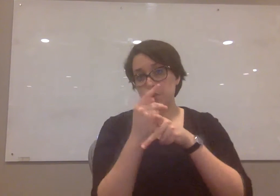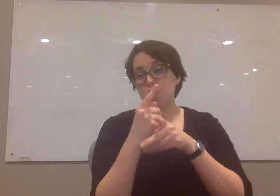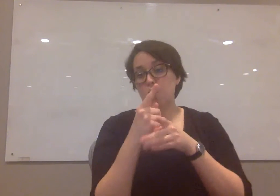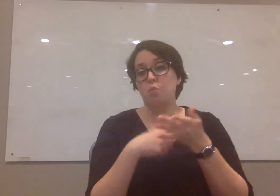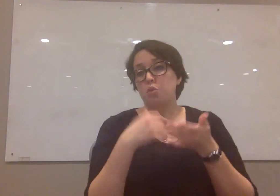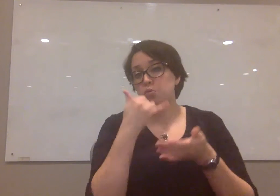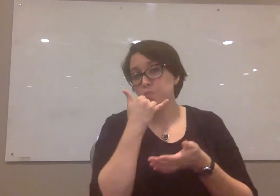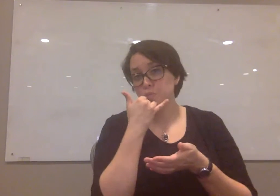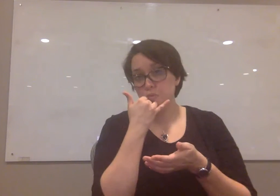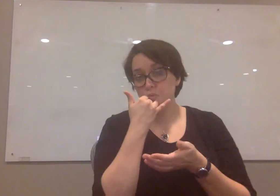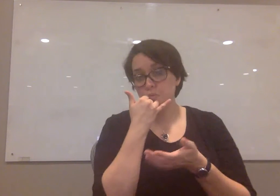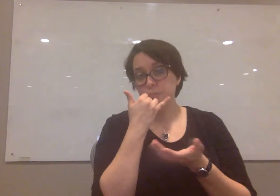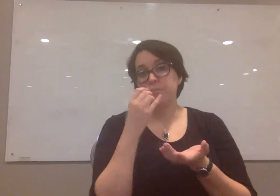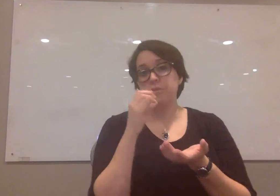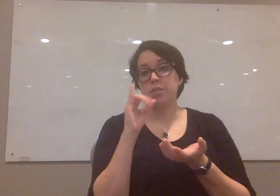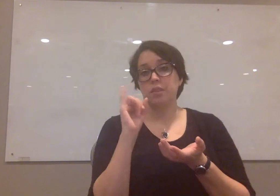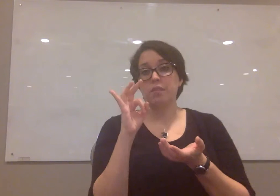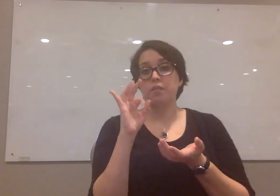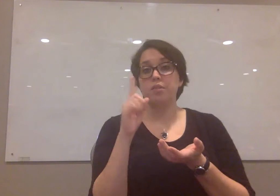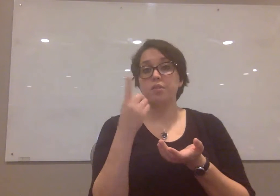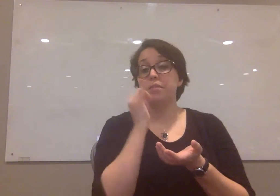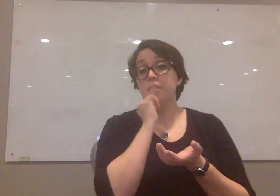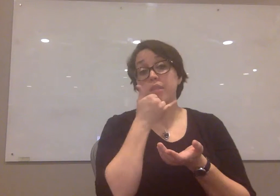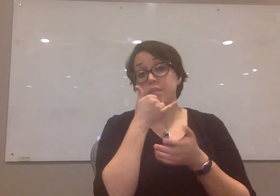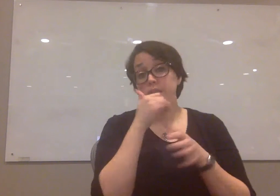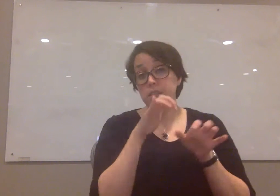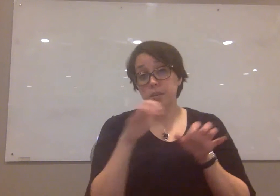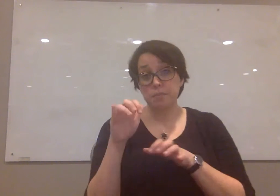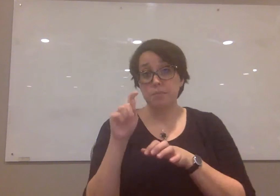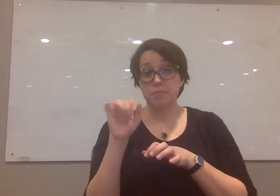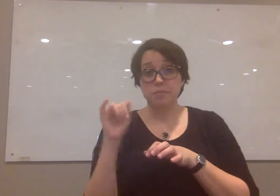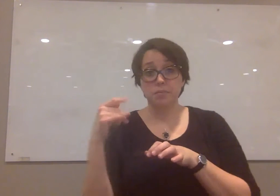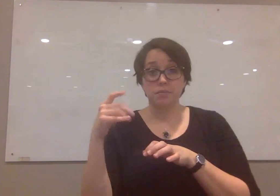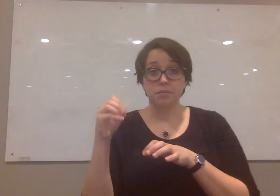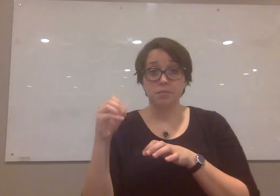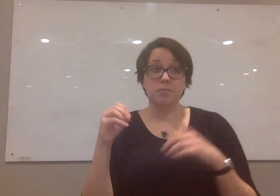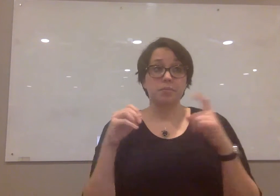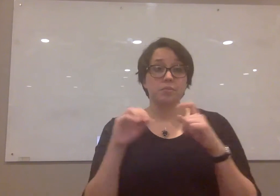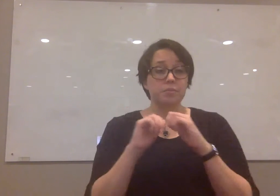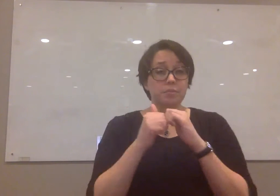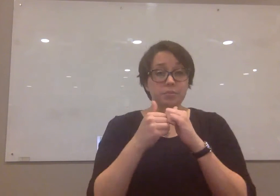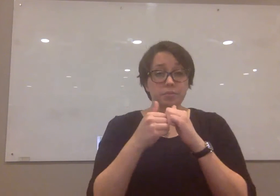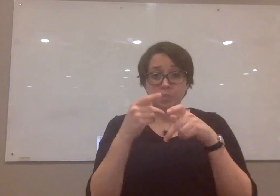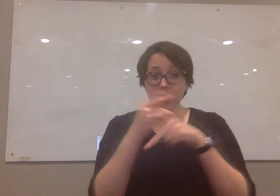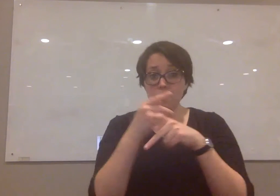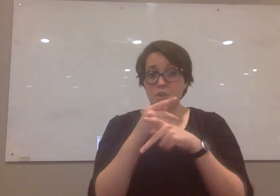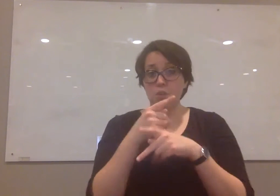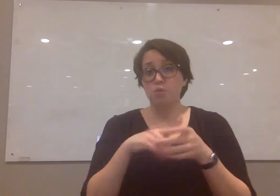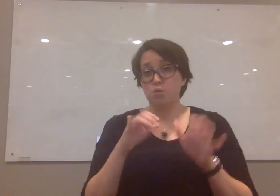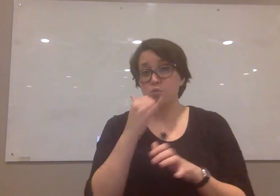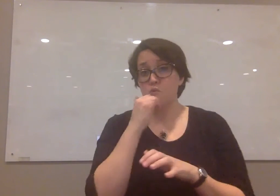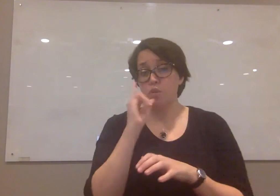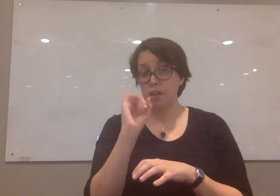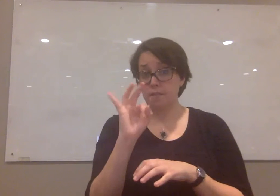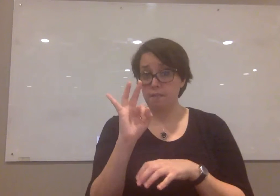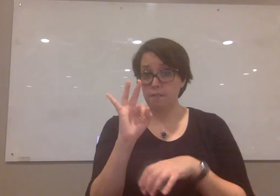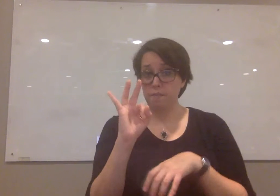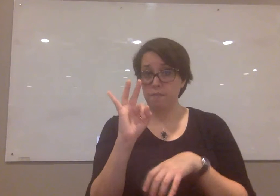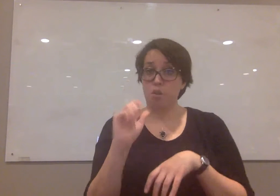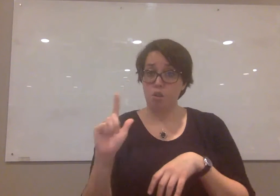You know that, oh, I just had a typo or something. How do you figure out what you're doing wrong if it's a call? For a call, it'll